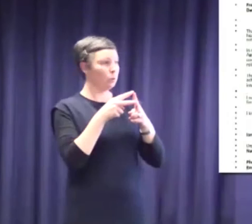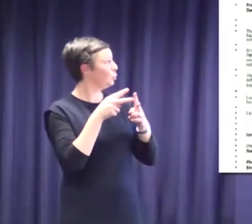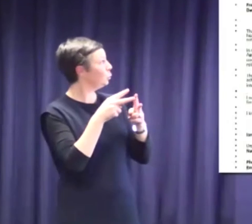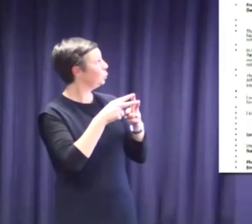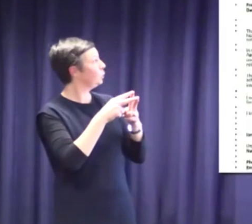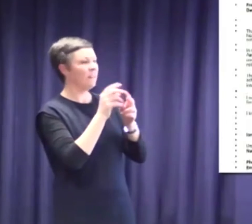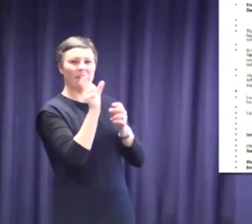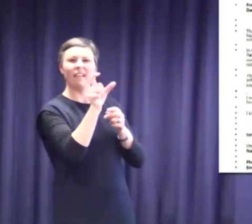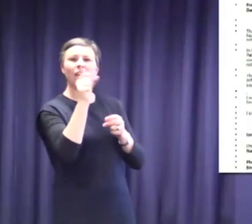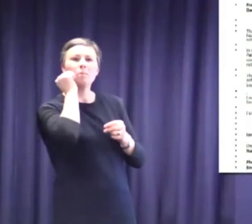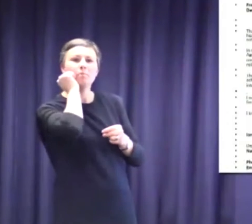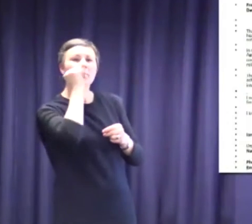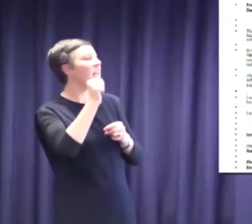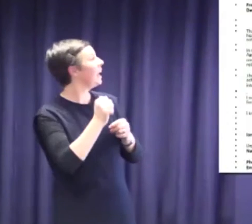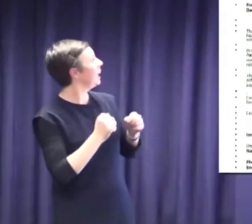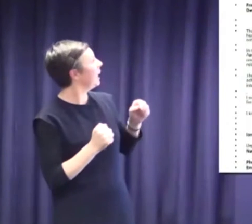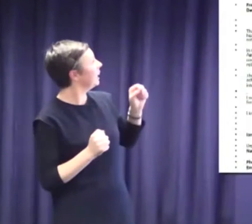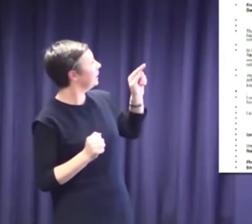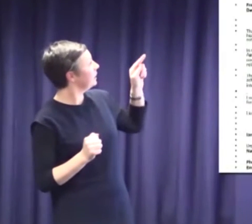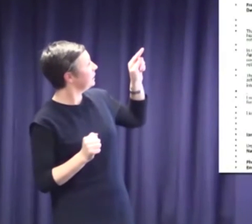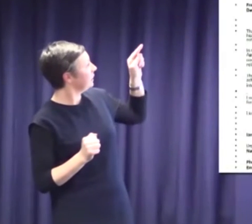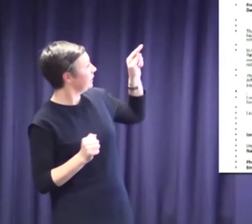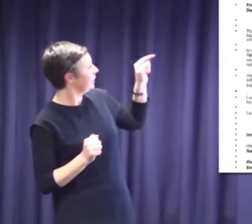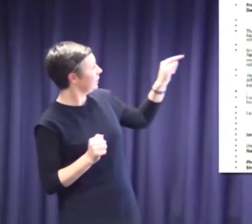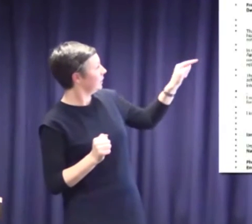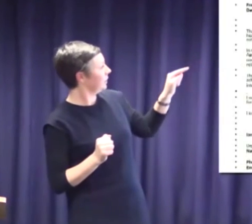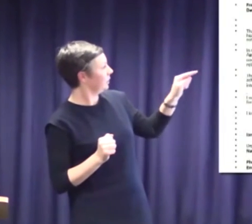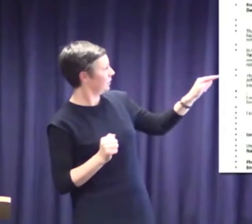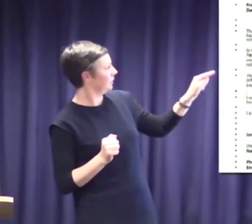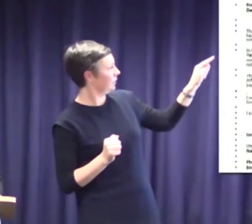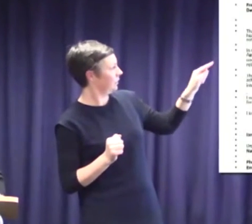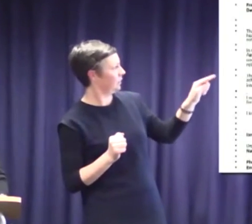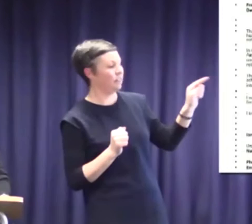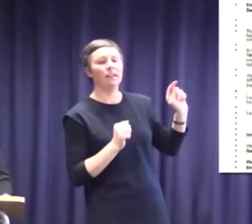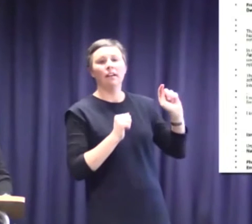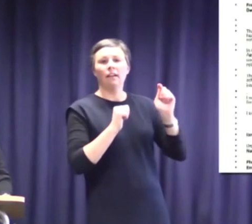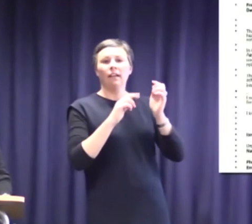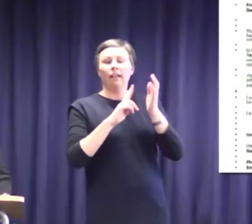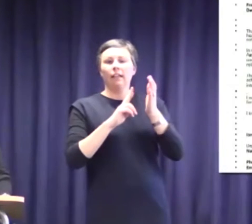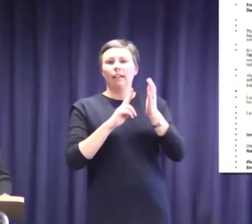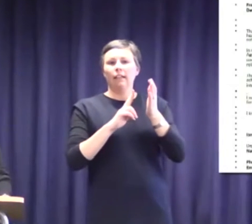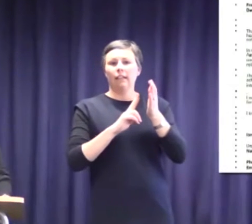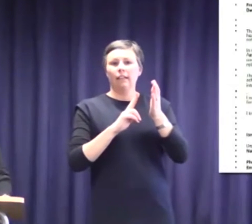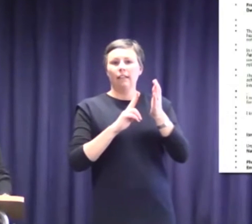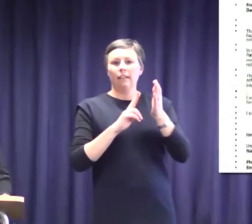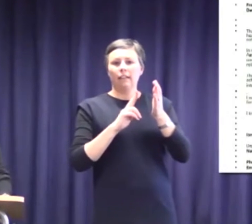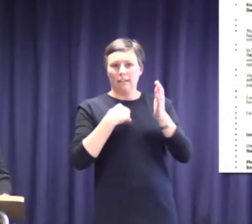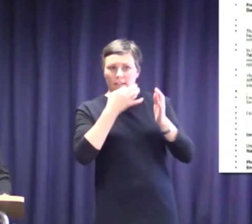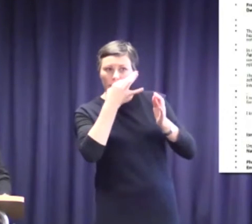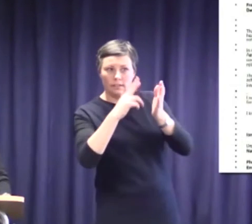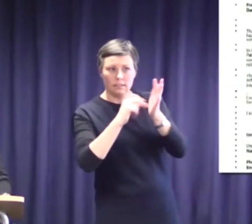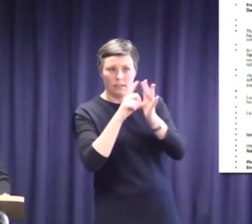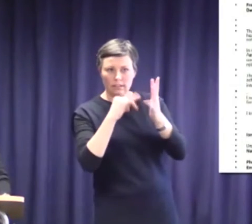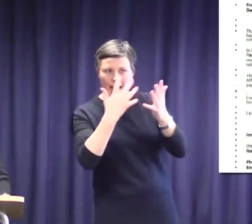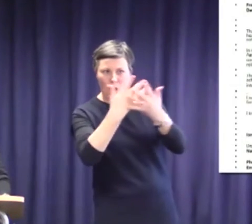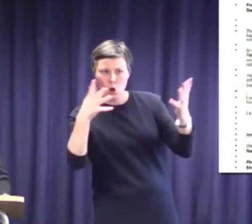bold. You can see what the NDIS's response was to the question that was put to them. They considered